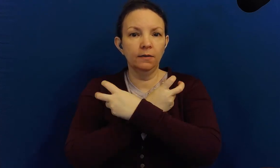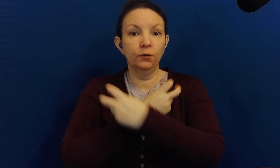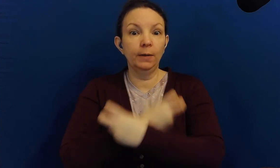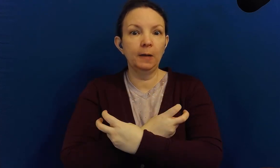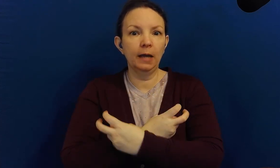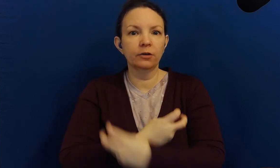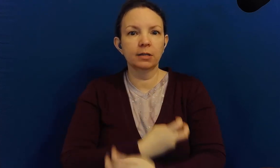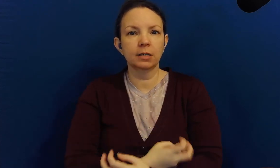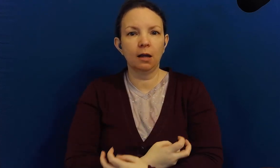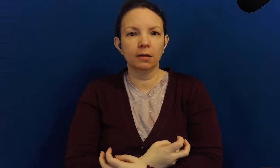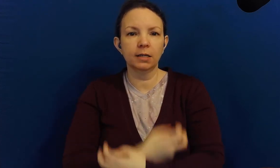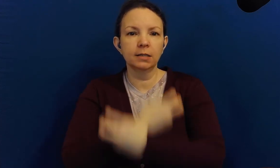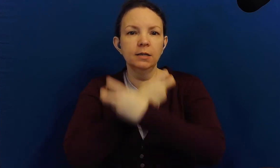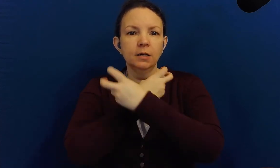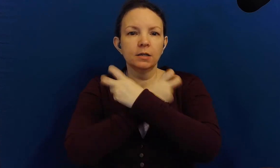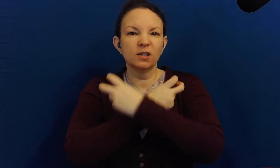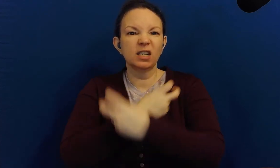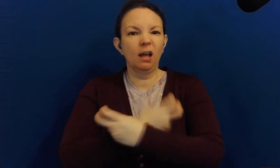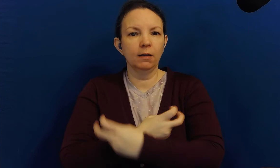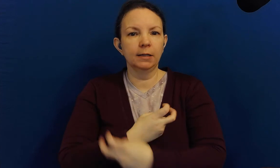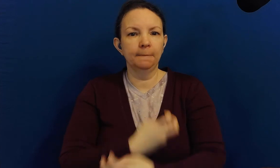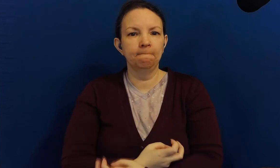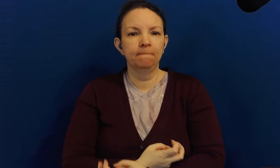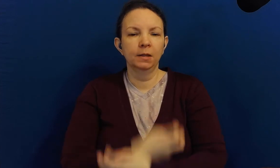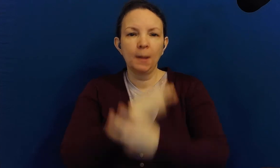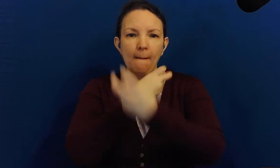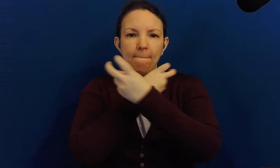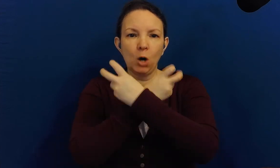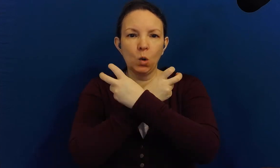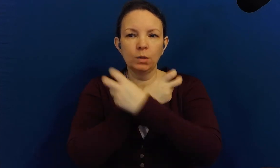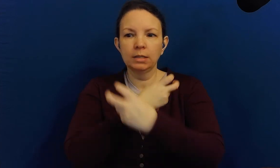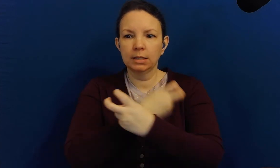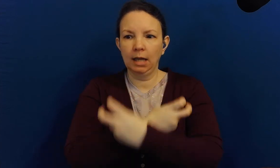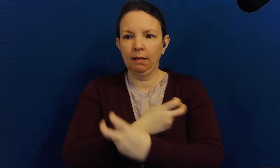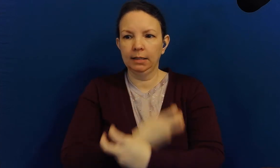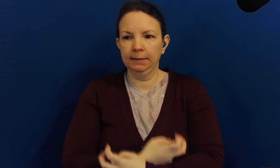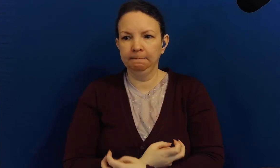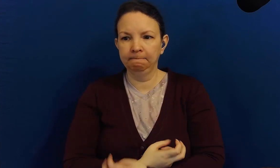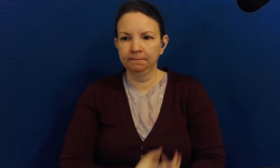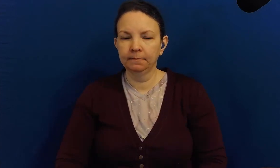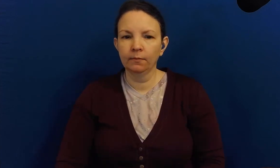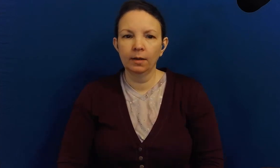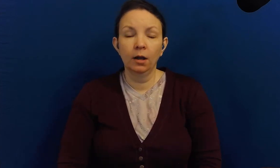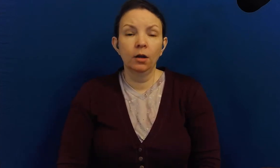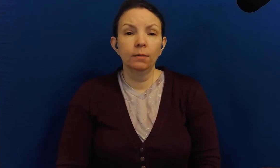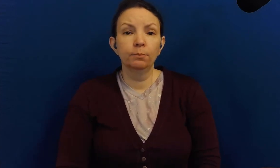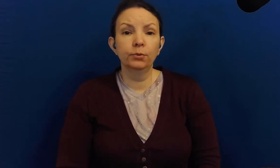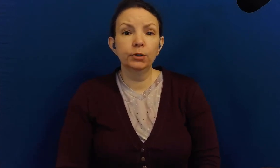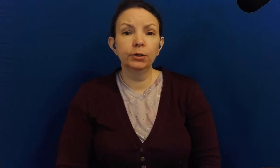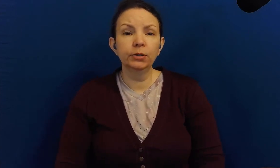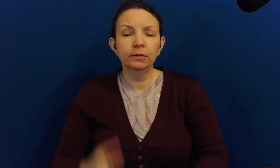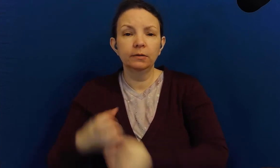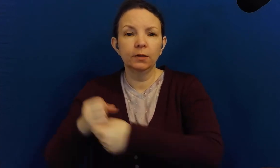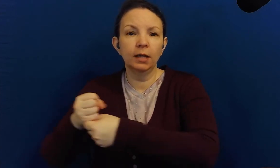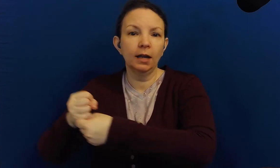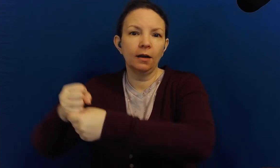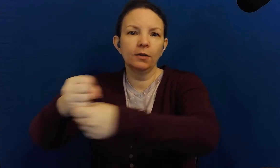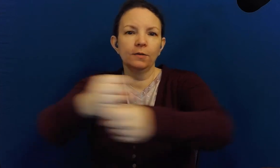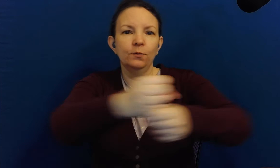rib cage in the skeleton, so skeleton. Bone, skeleton. Brew, we take out, we're